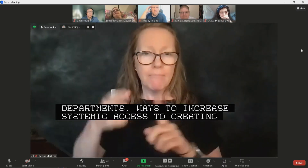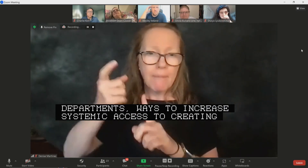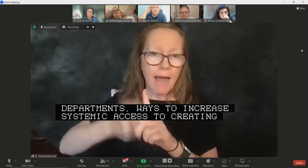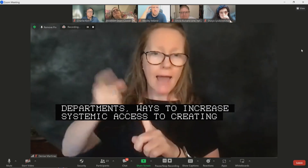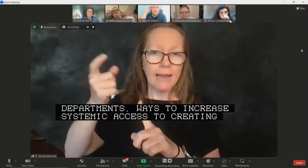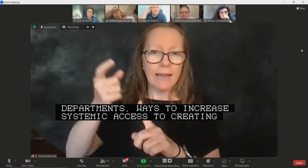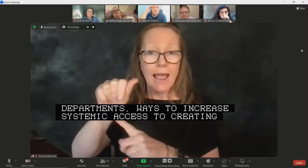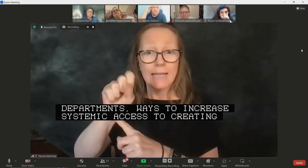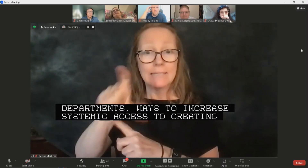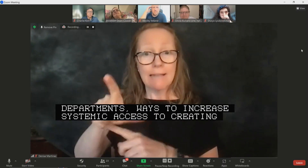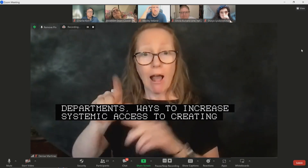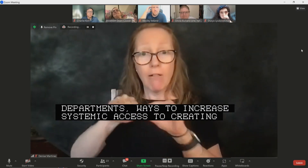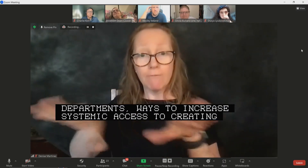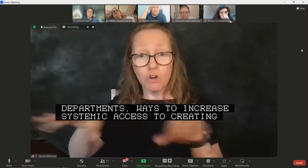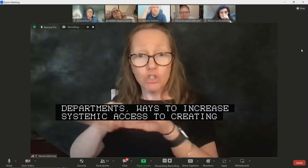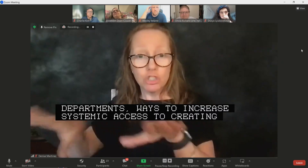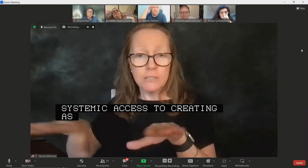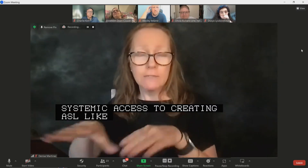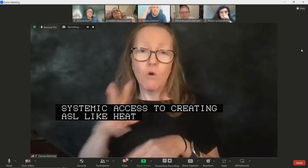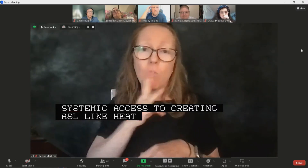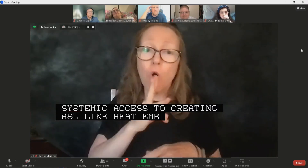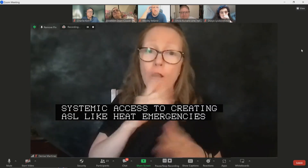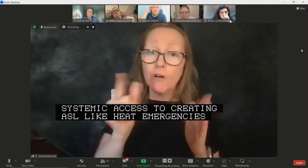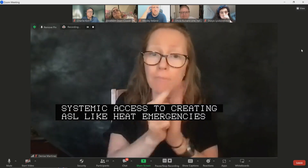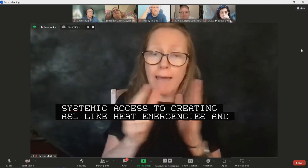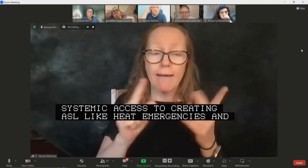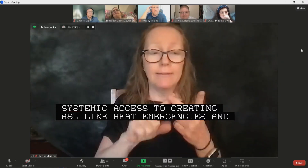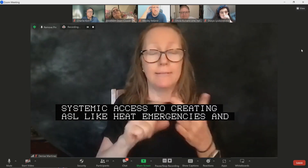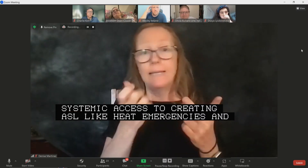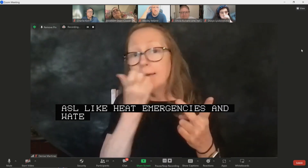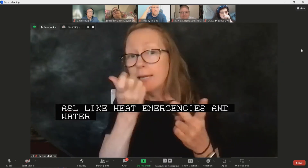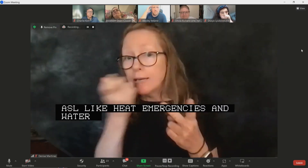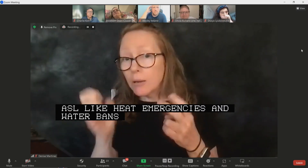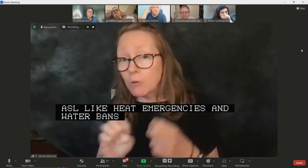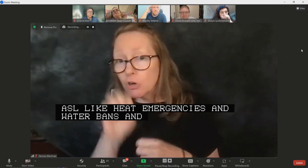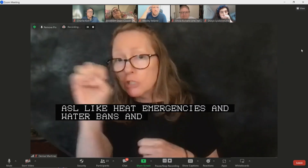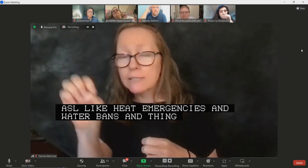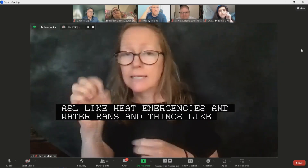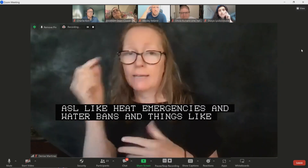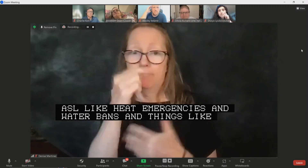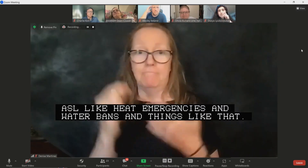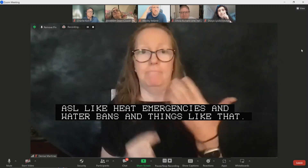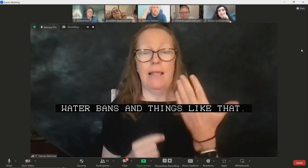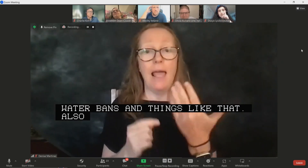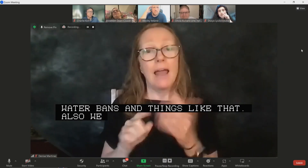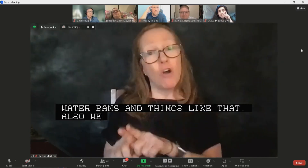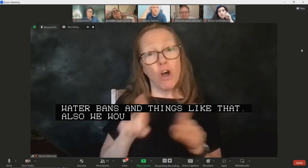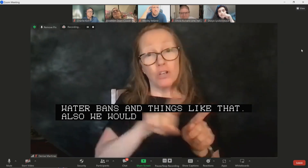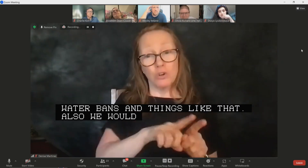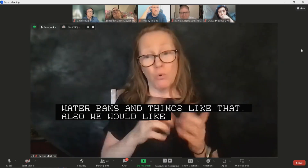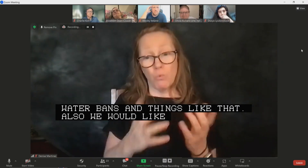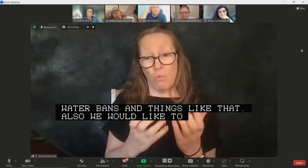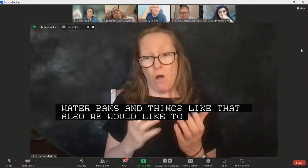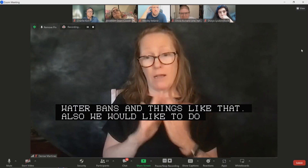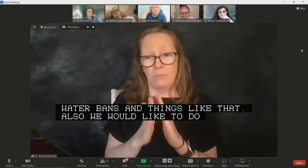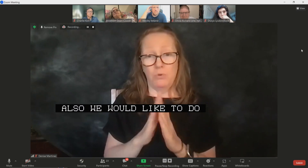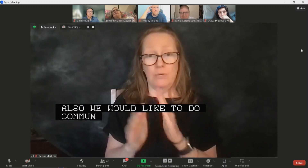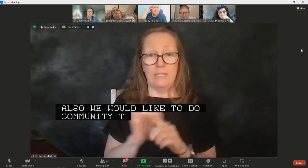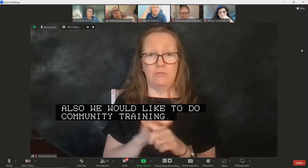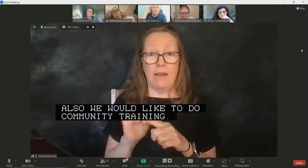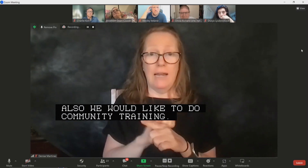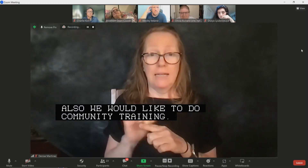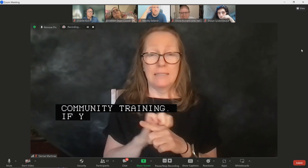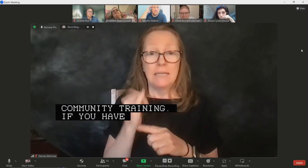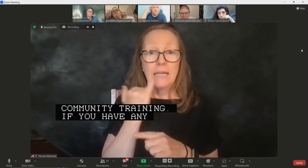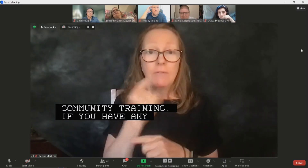water bans and things like that. And also we'd like to do community training. So if you have any ideas on what you think would be a good training we